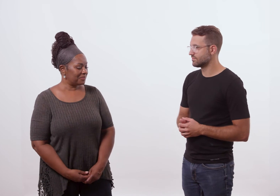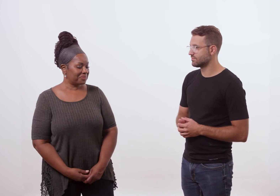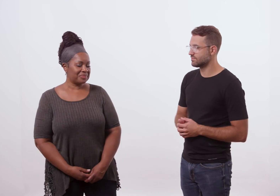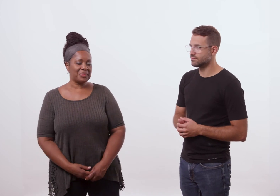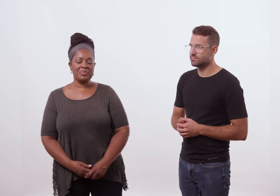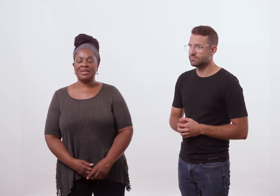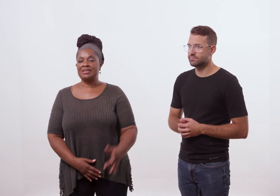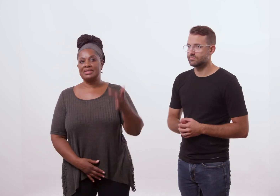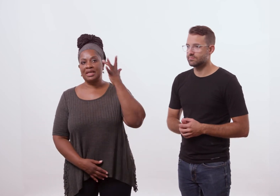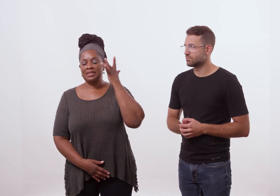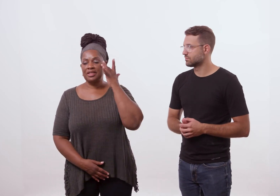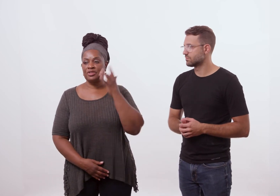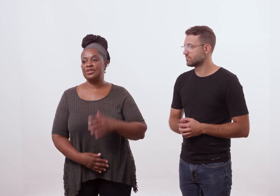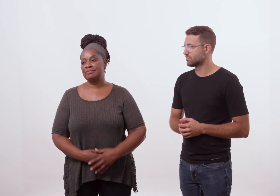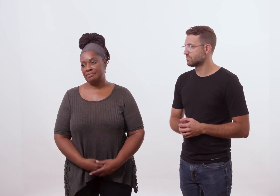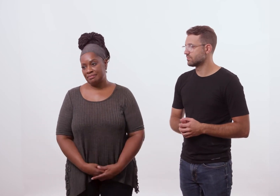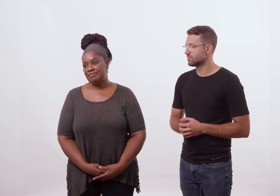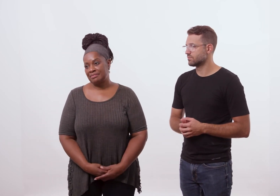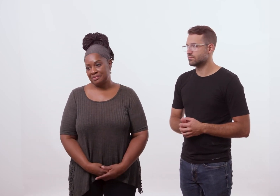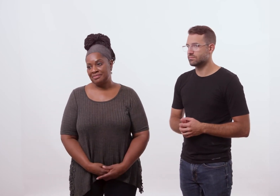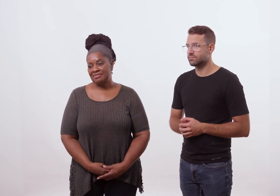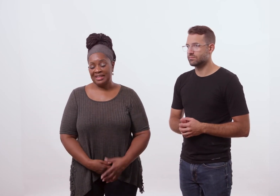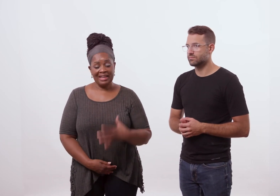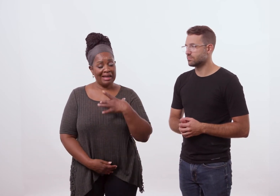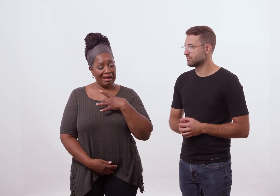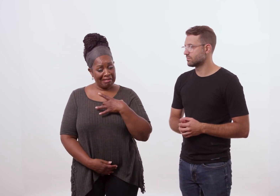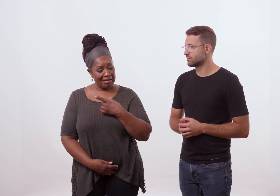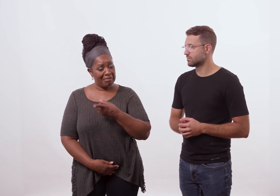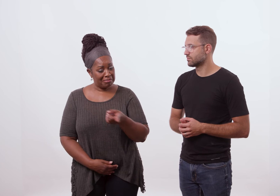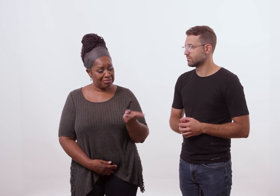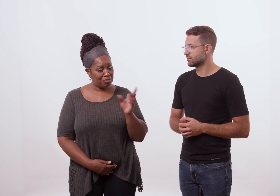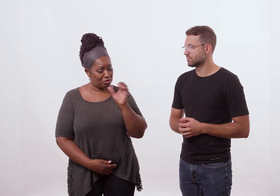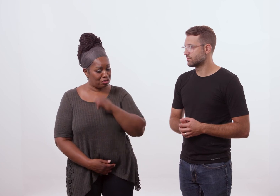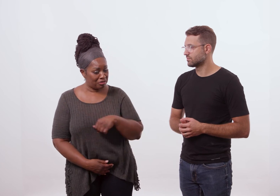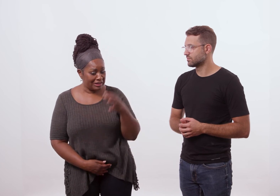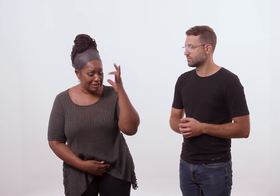Sun Toucher nods and finds he likes this young stranger.